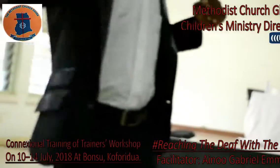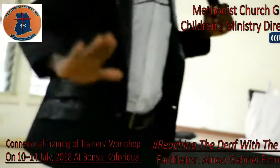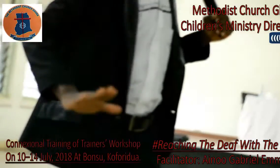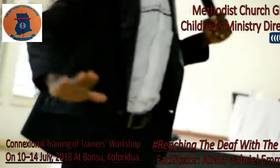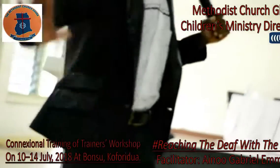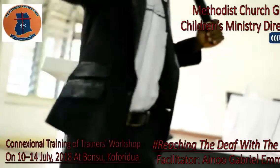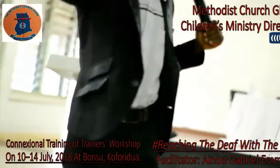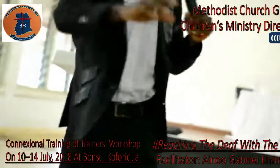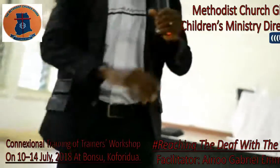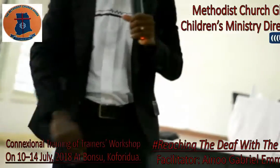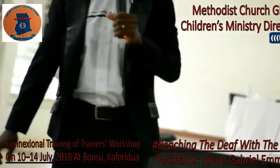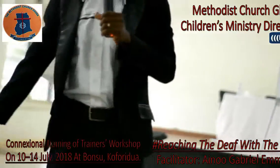Your. Let's sign